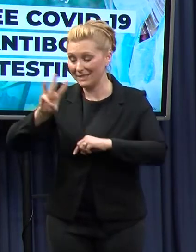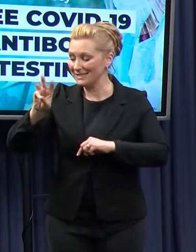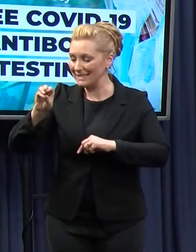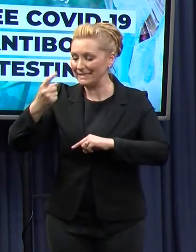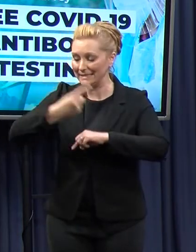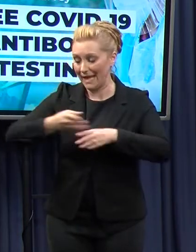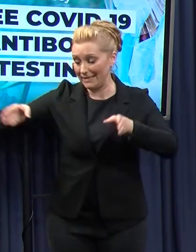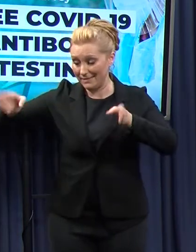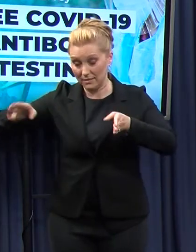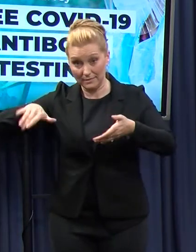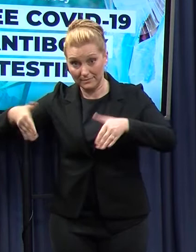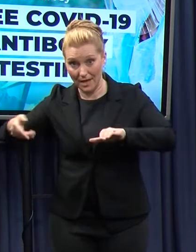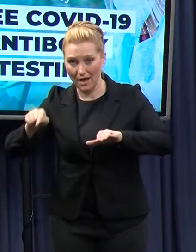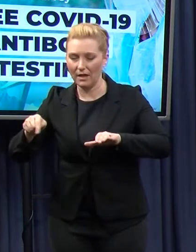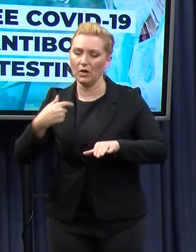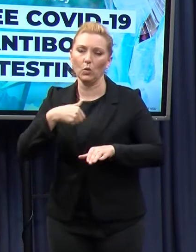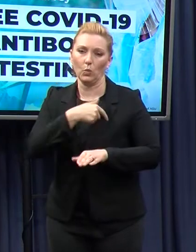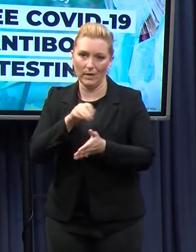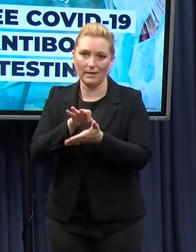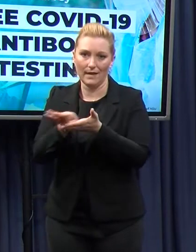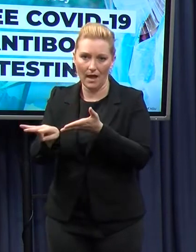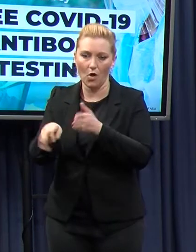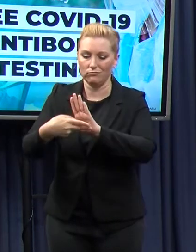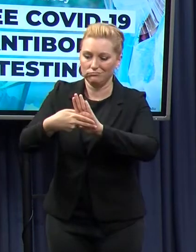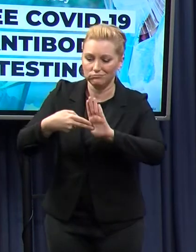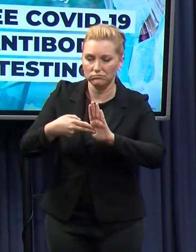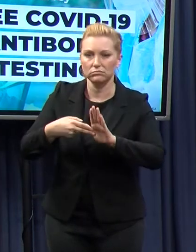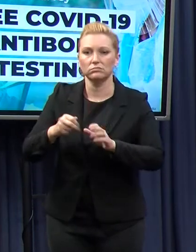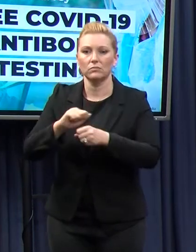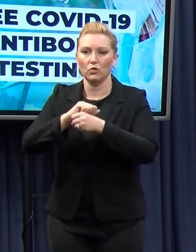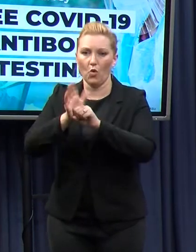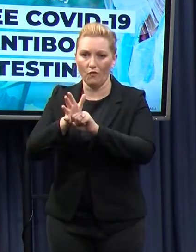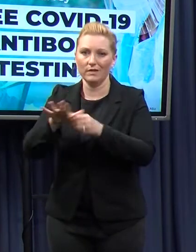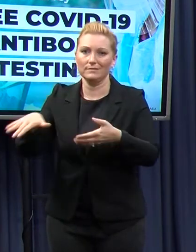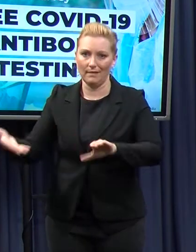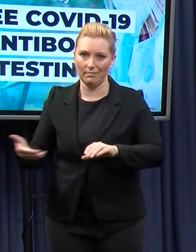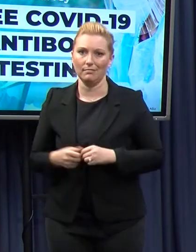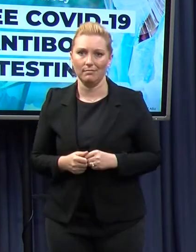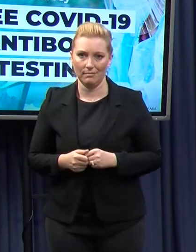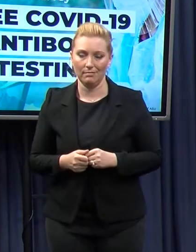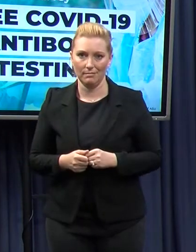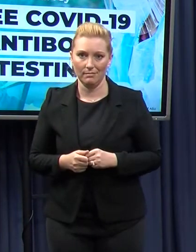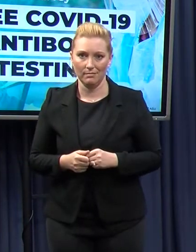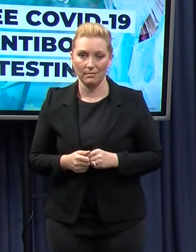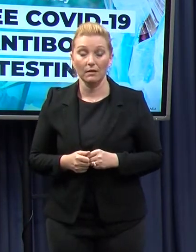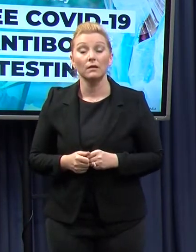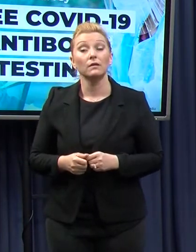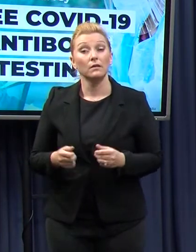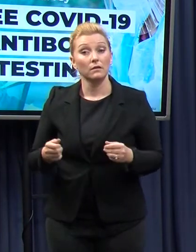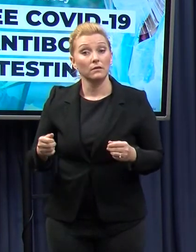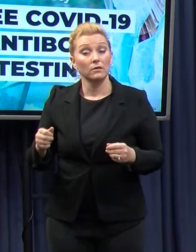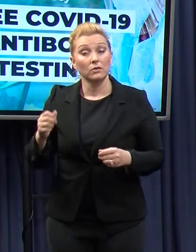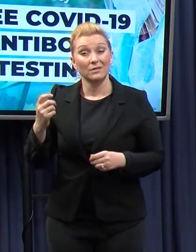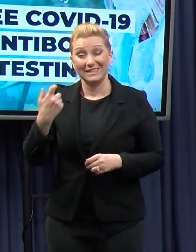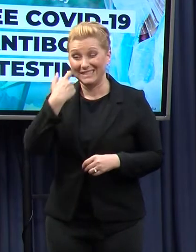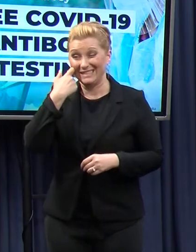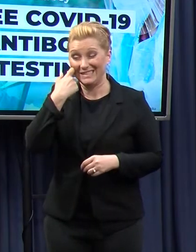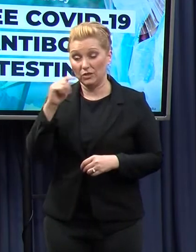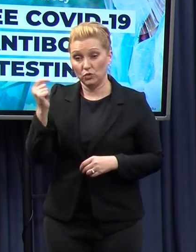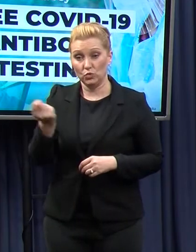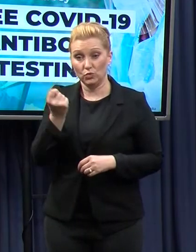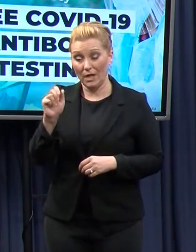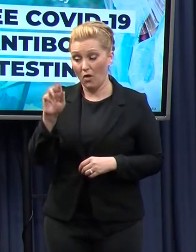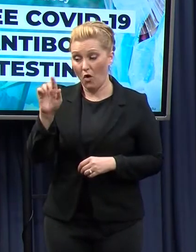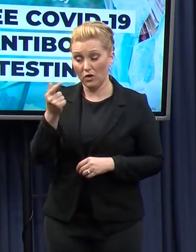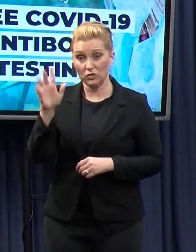Maricopa County Public Health's death surveillance numbers. As of Tuesday, August the 25th, there